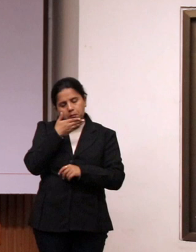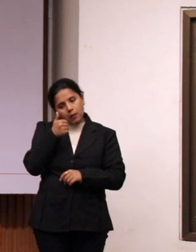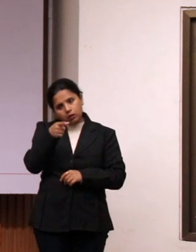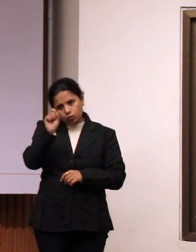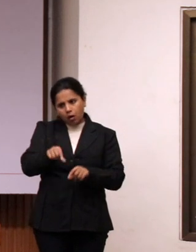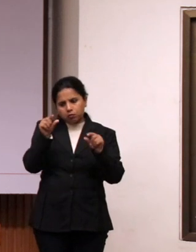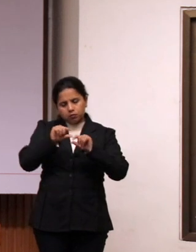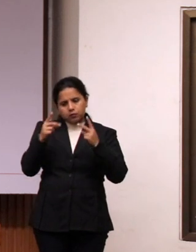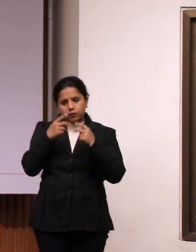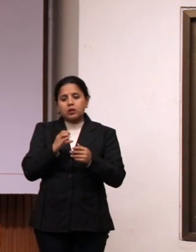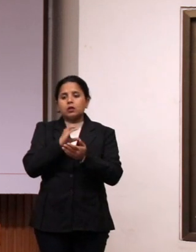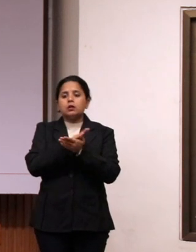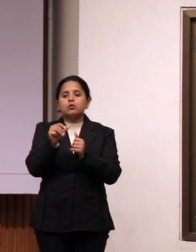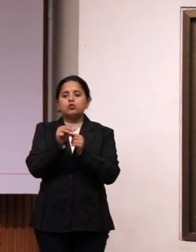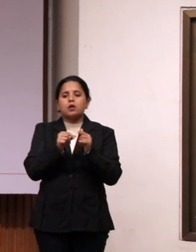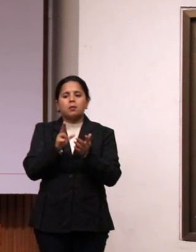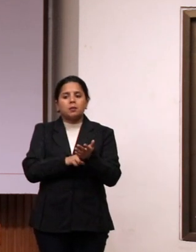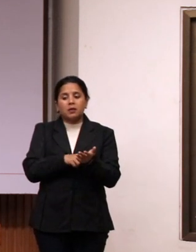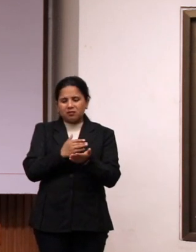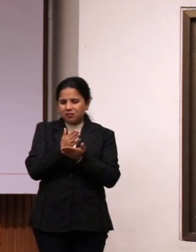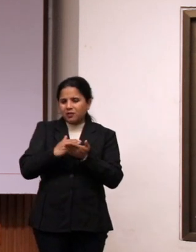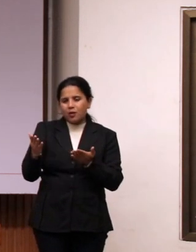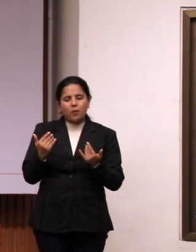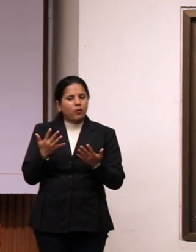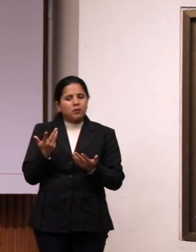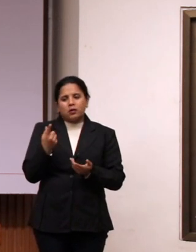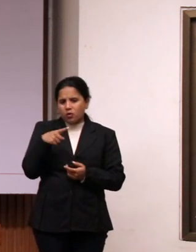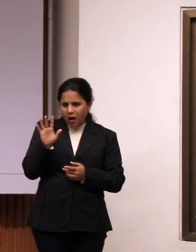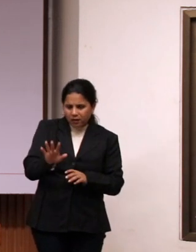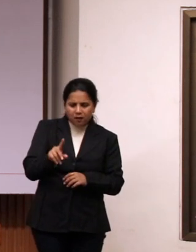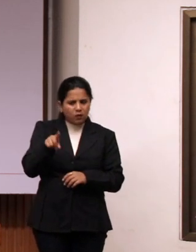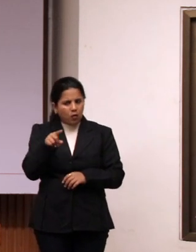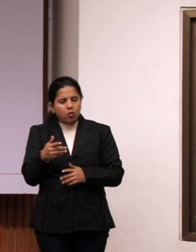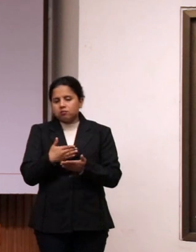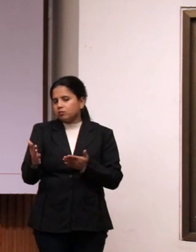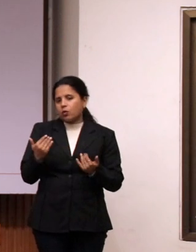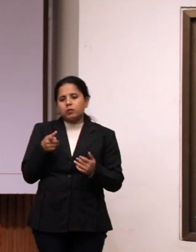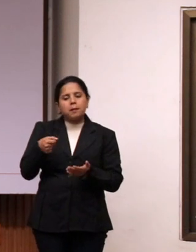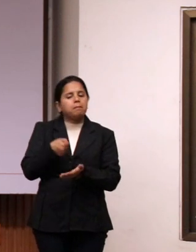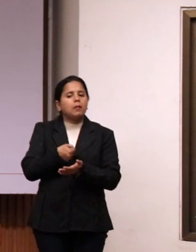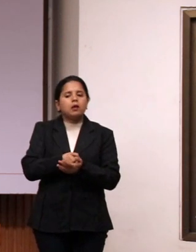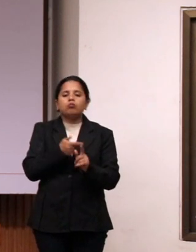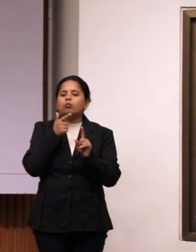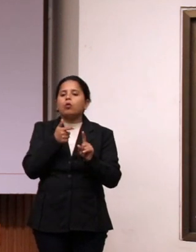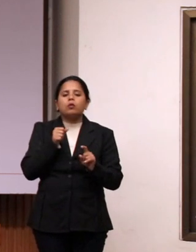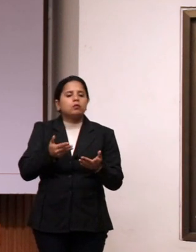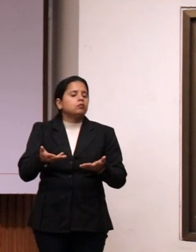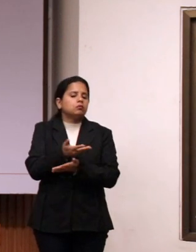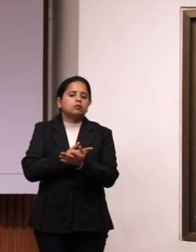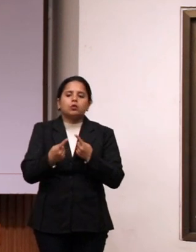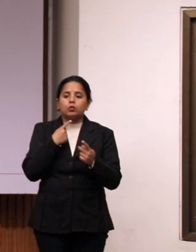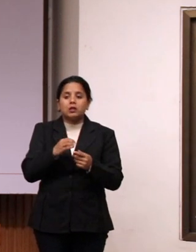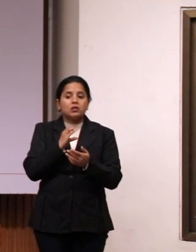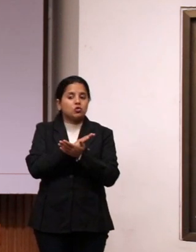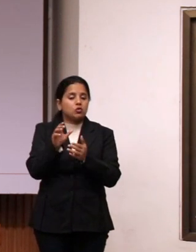definition. Champion set cannot be eliminated, sir, whether I write or not. That is the basic point to discuss when I'm working in